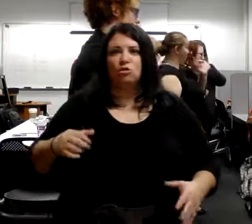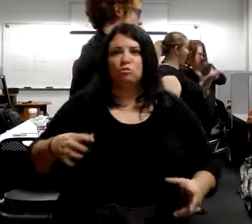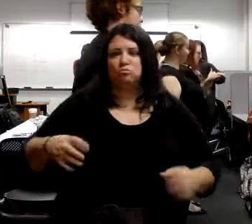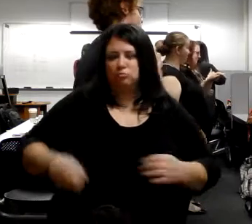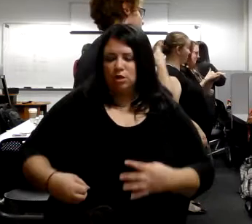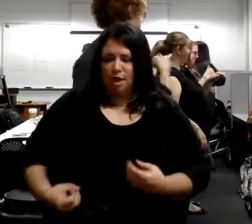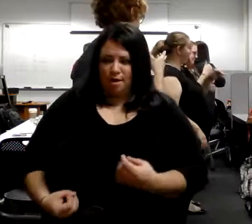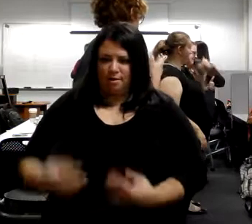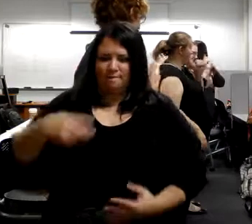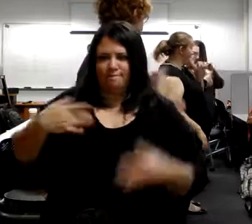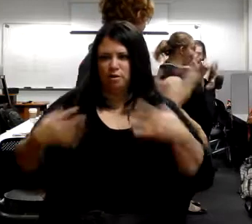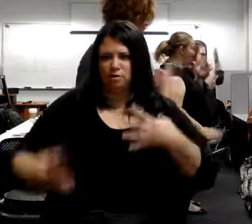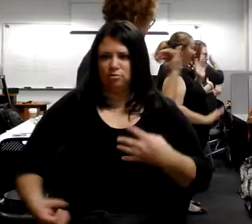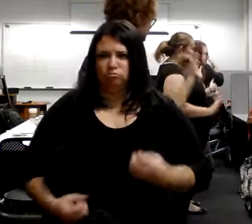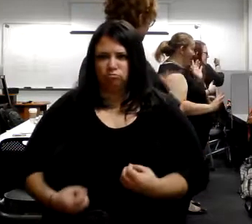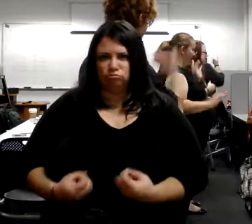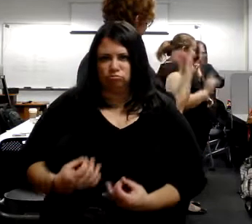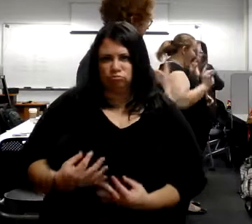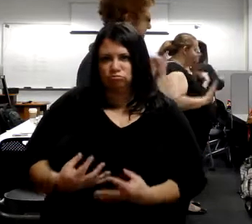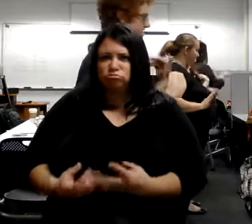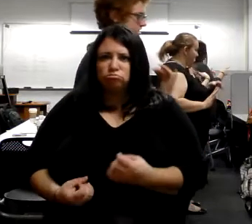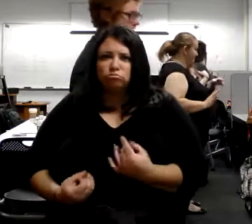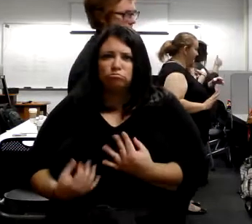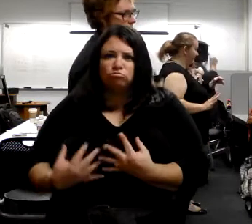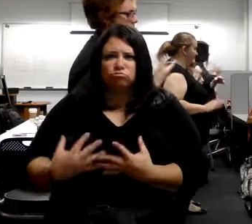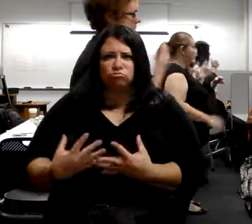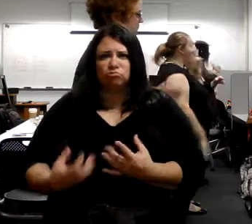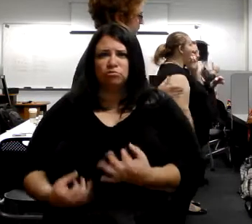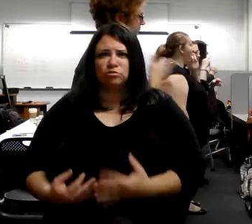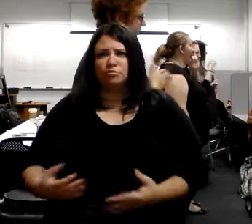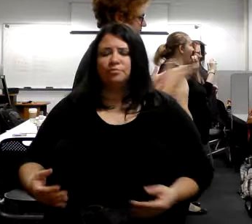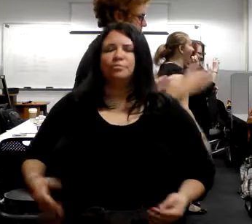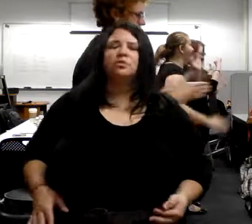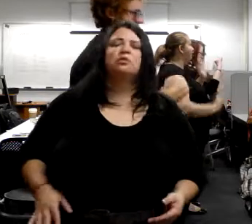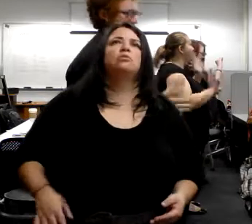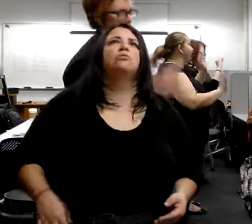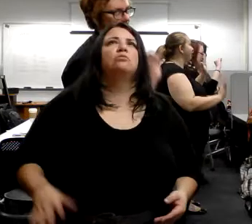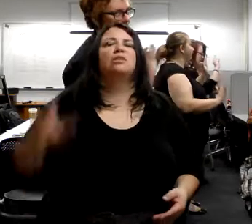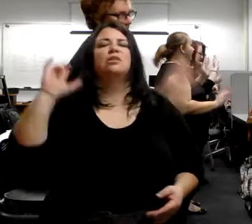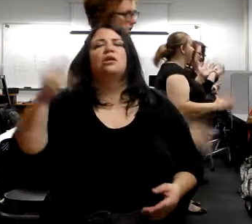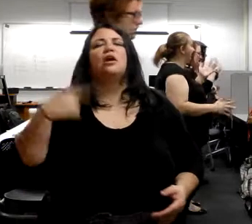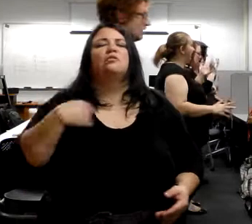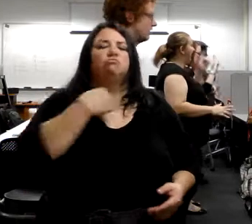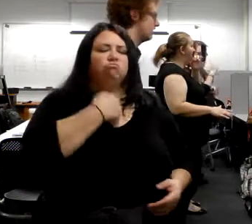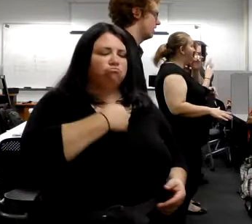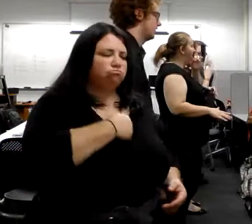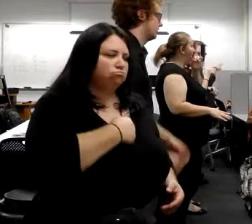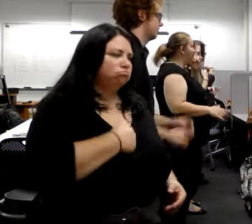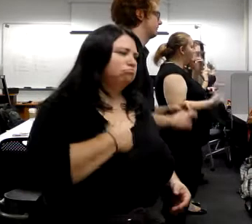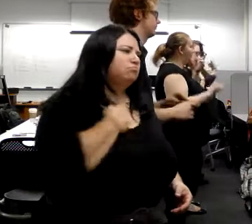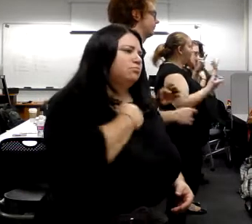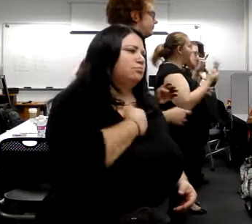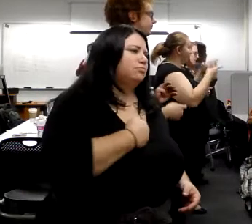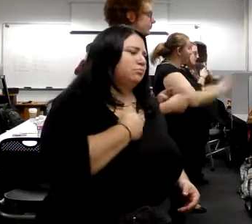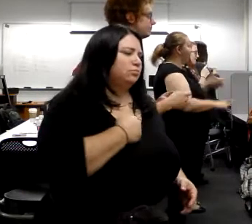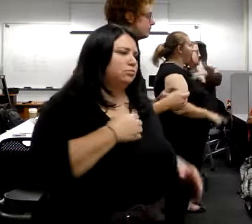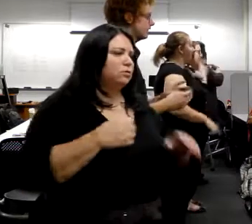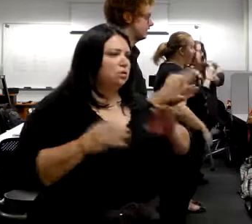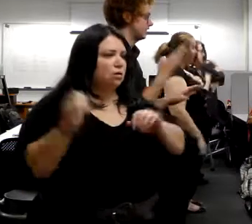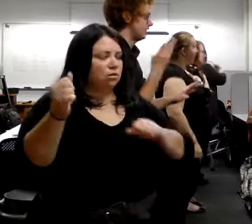neighbor? Wonderful. So eventually I think I apologized just so my mom wouldn't be upset. And as the door started to close, I told Selena, I